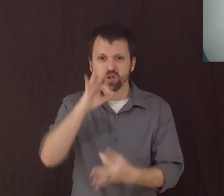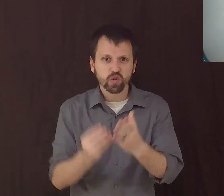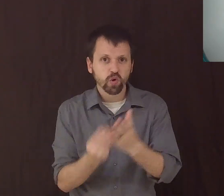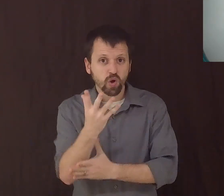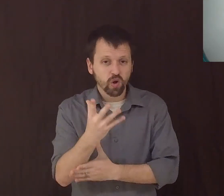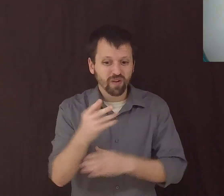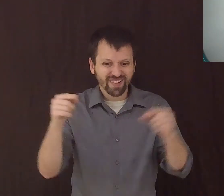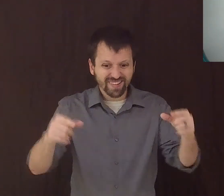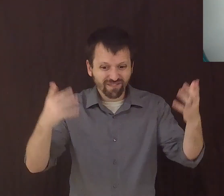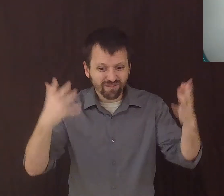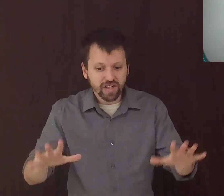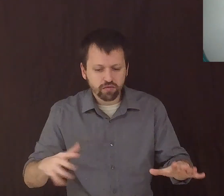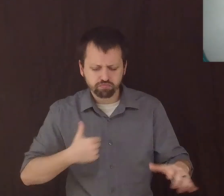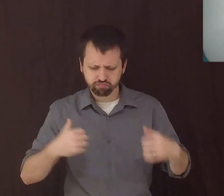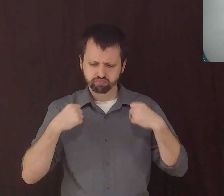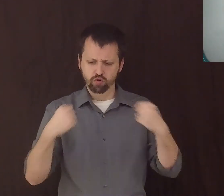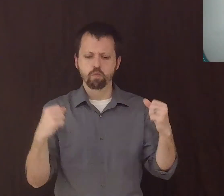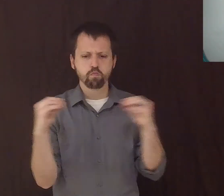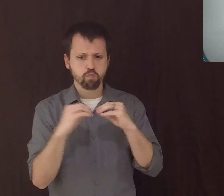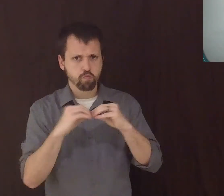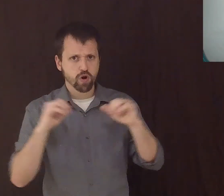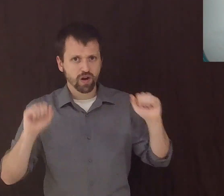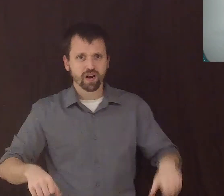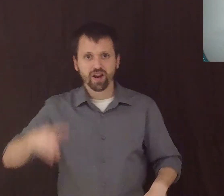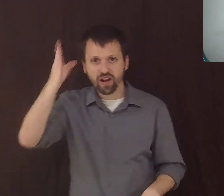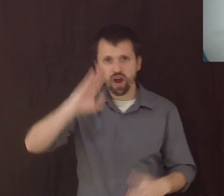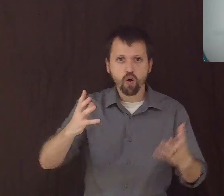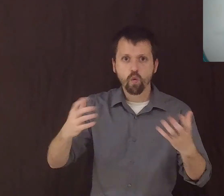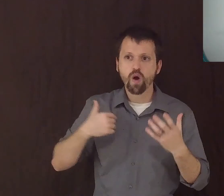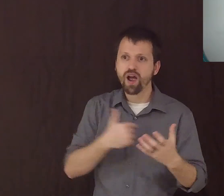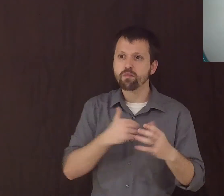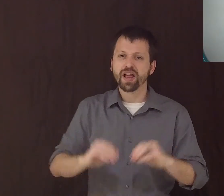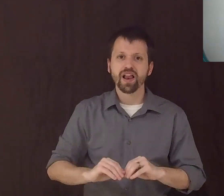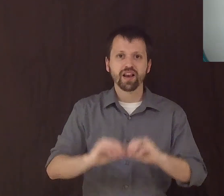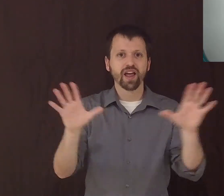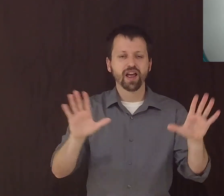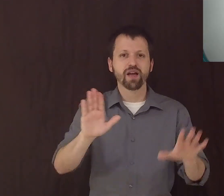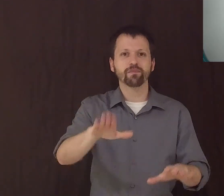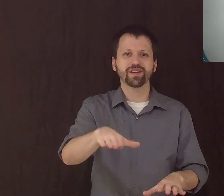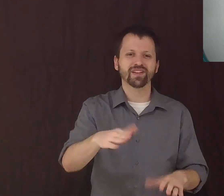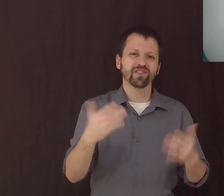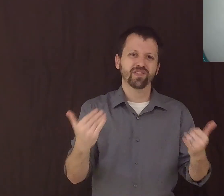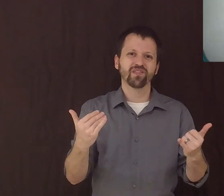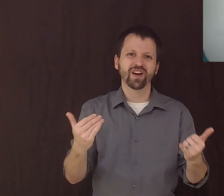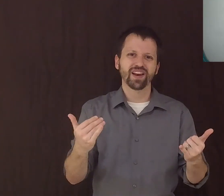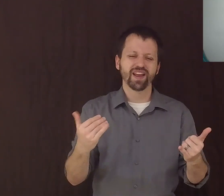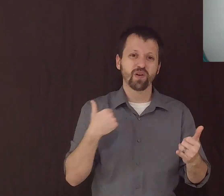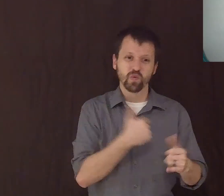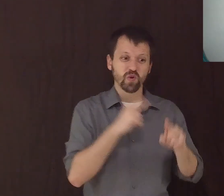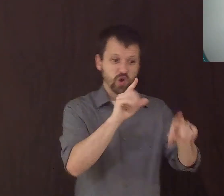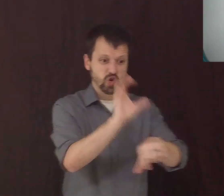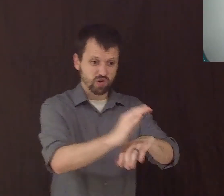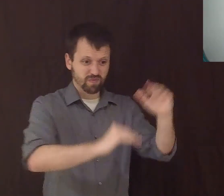light through this and God wants us to be a testimony for him through this. And, you know, you're the church. The church isn't the building. I know we can't meet in the building right now,